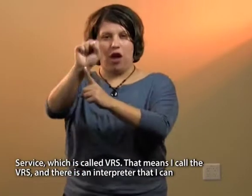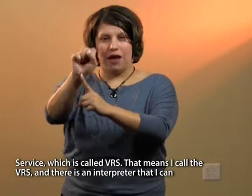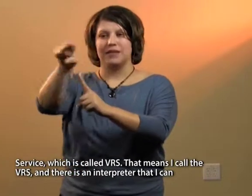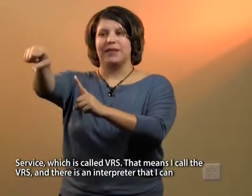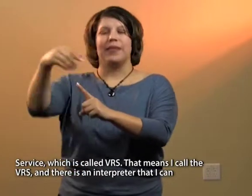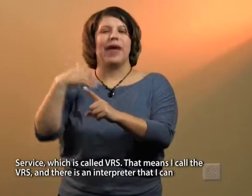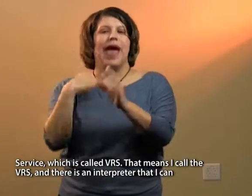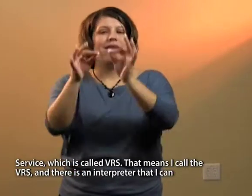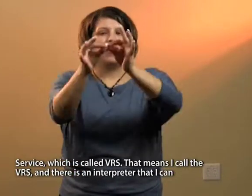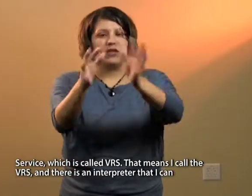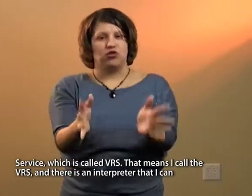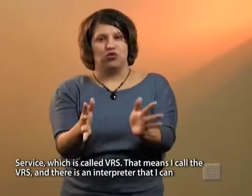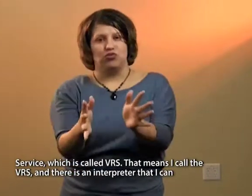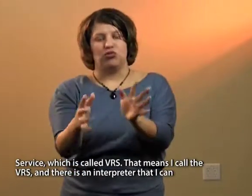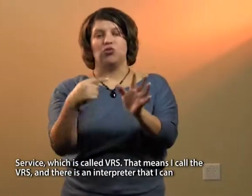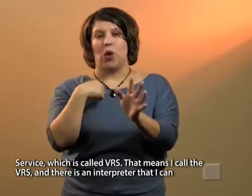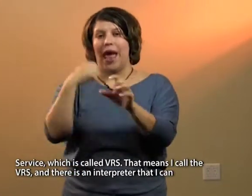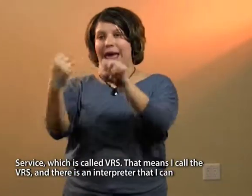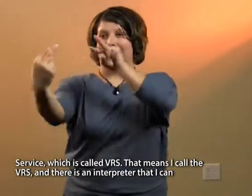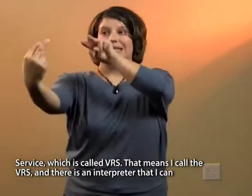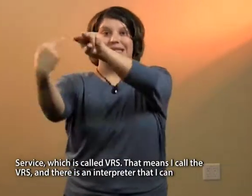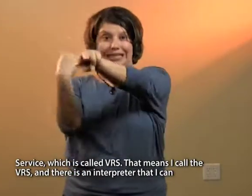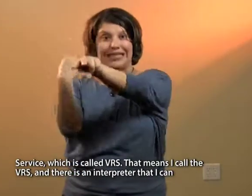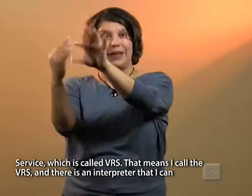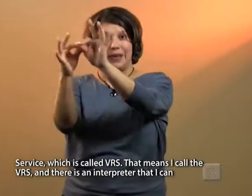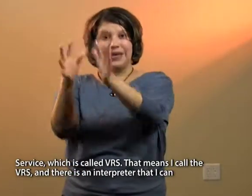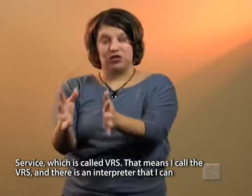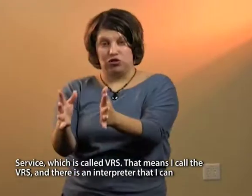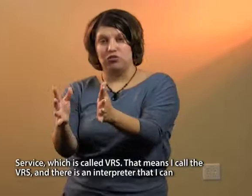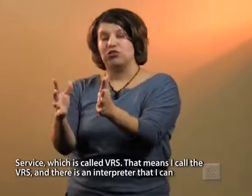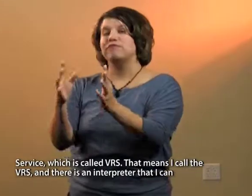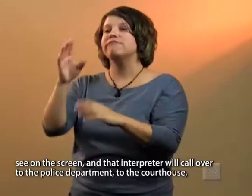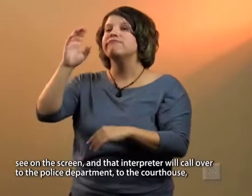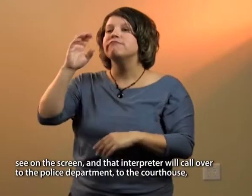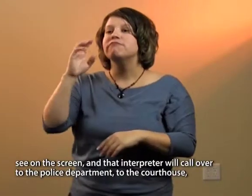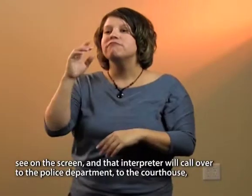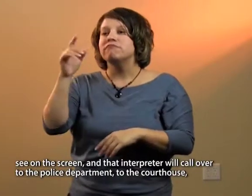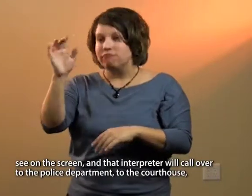so that means that i call the vrs and there is an interpreter that i can see on the screen